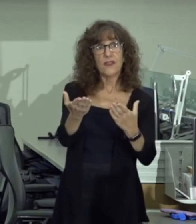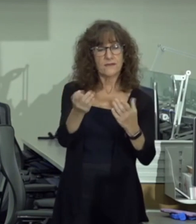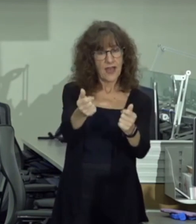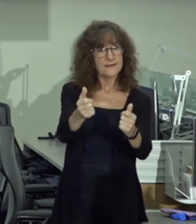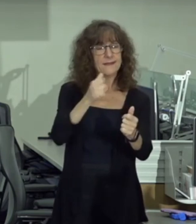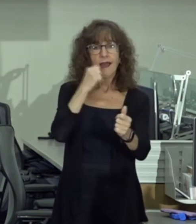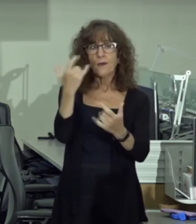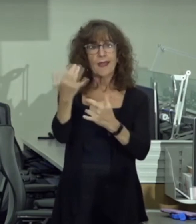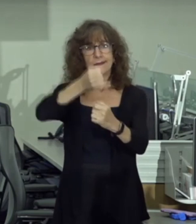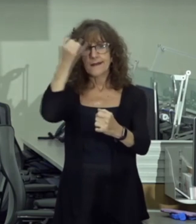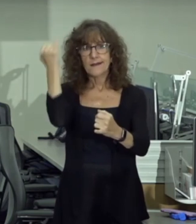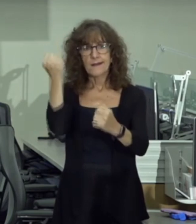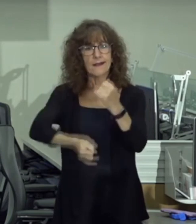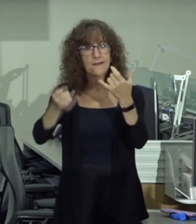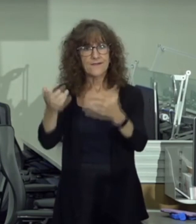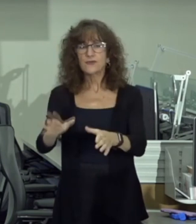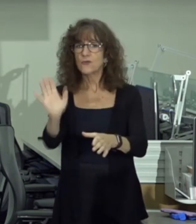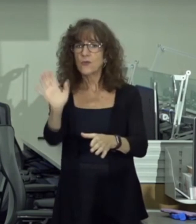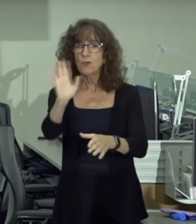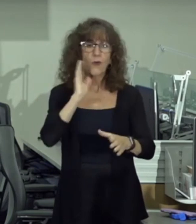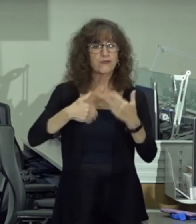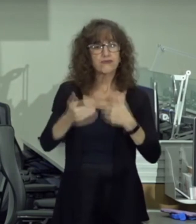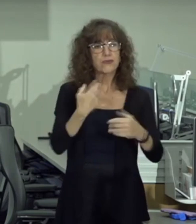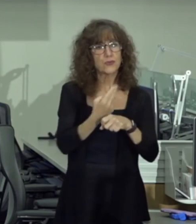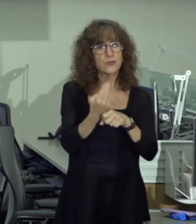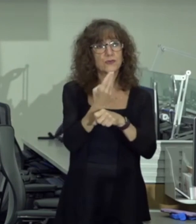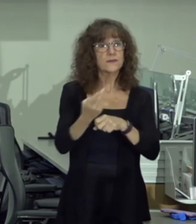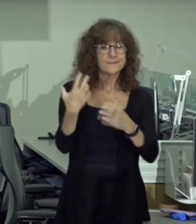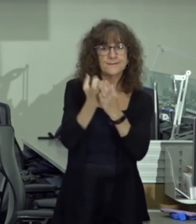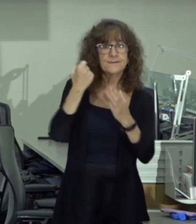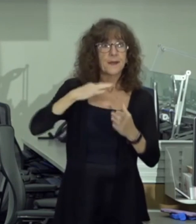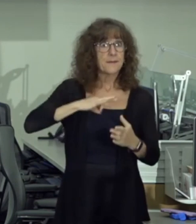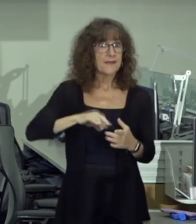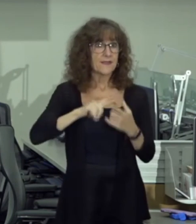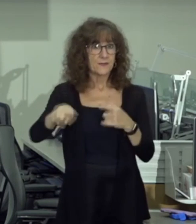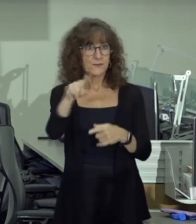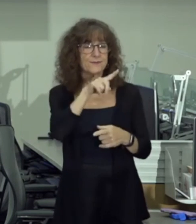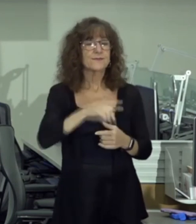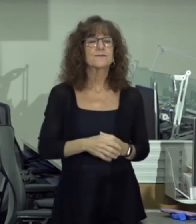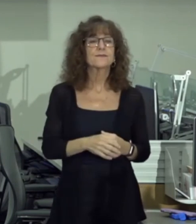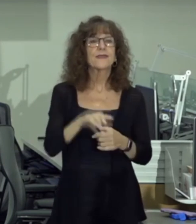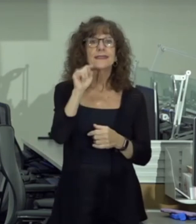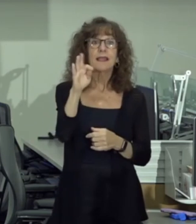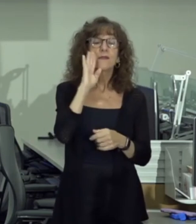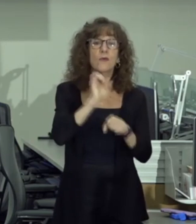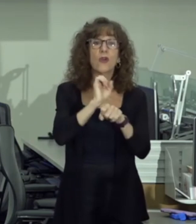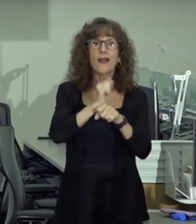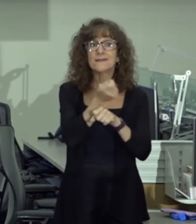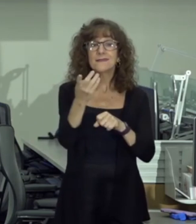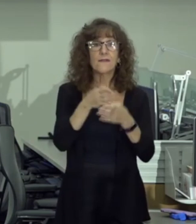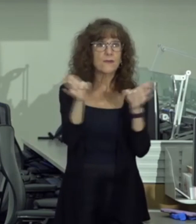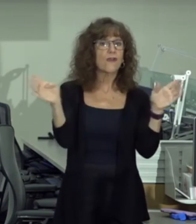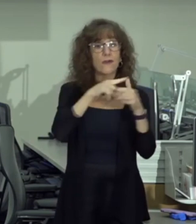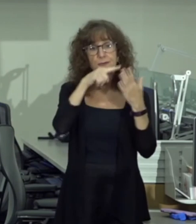time. This way, we believe that we will be able to maximize the benefit to our residents. The task force will work on several